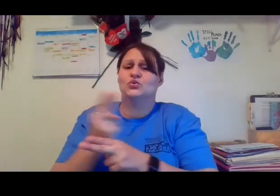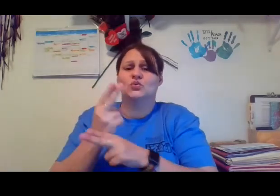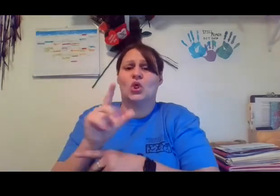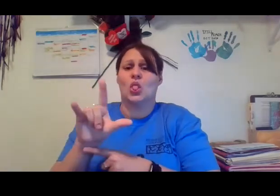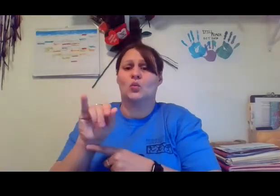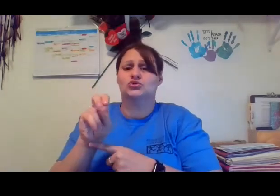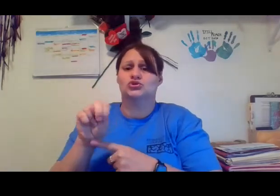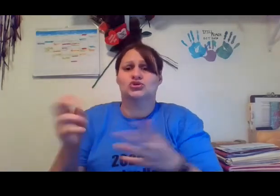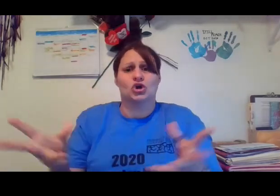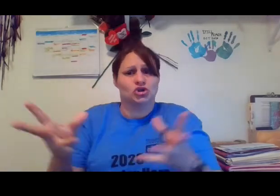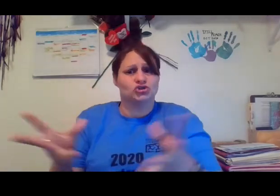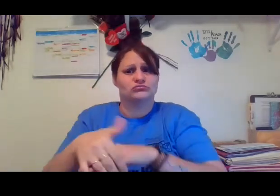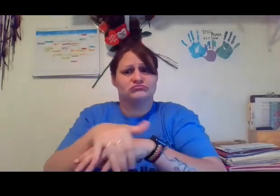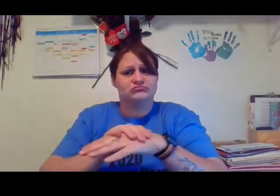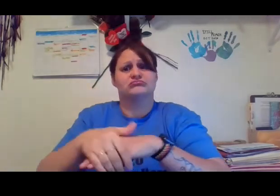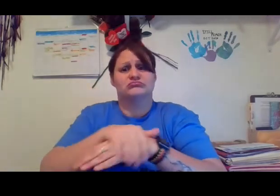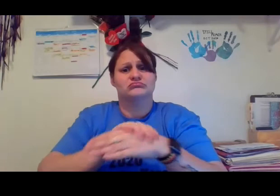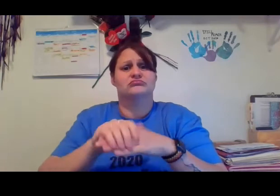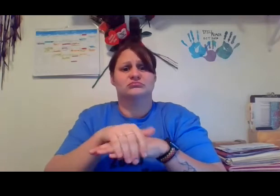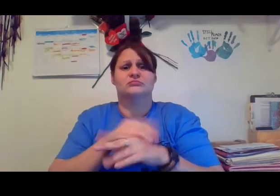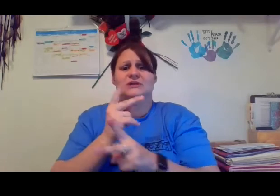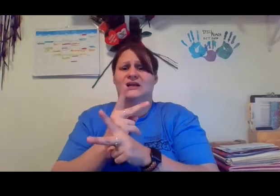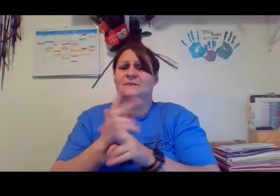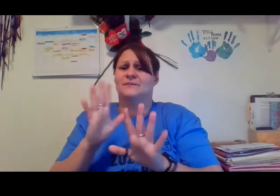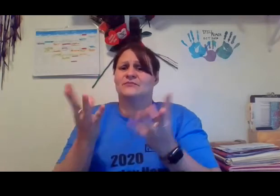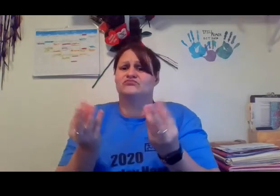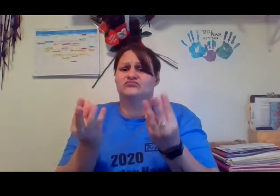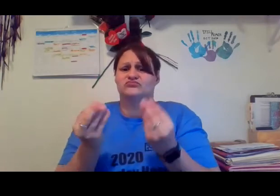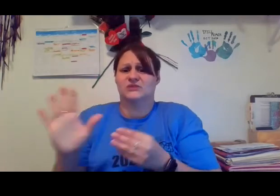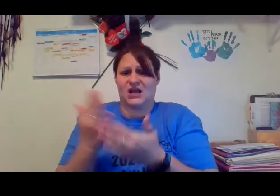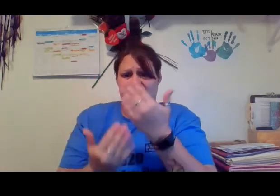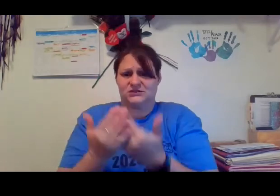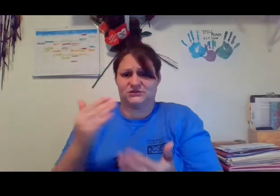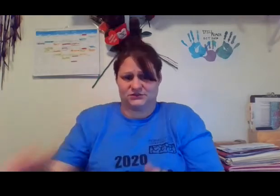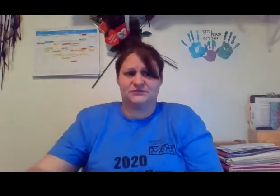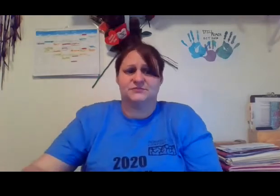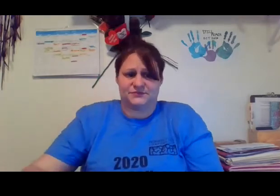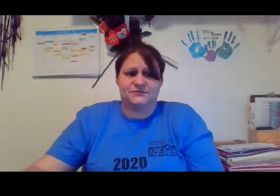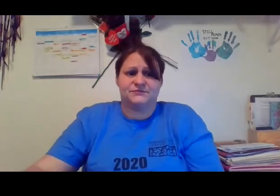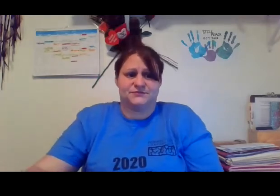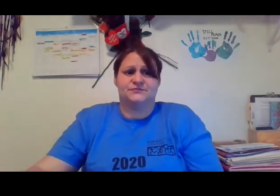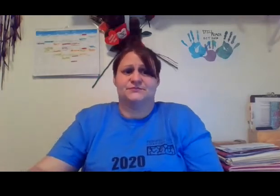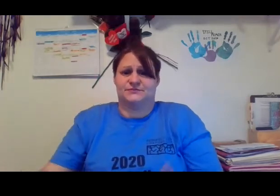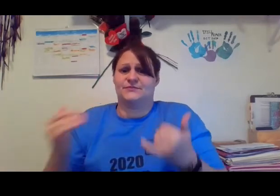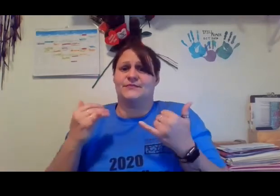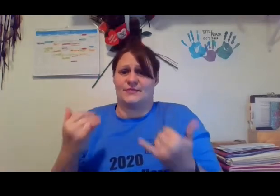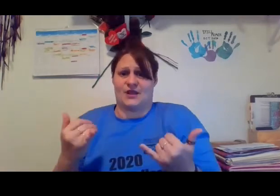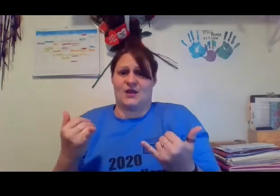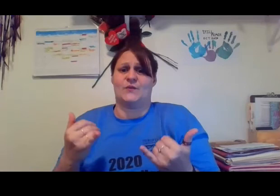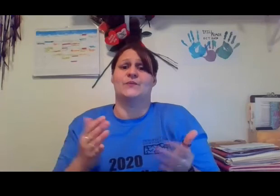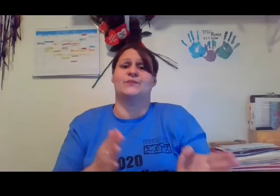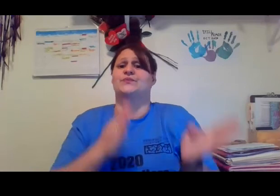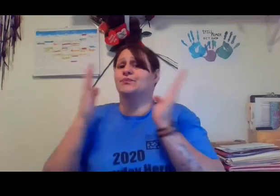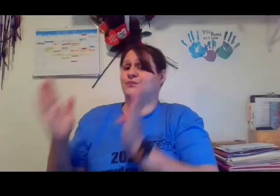hands very often. And when she's done, encourage her to use some moisturizer on them just to keep her hands clean and safe and